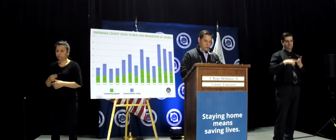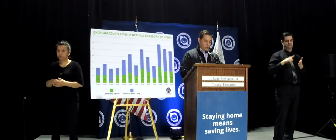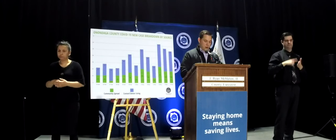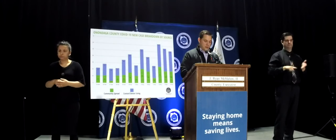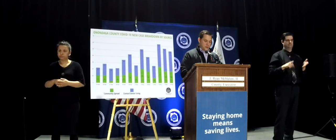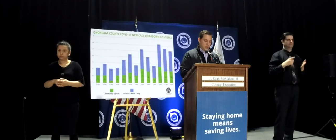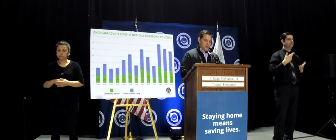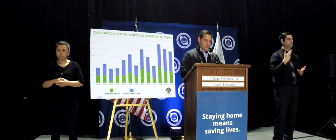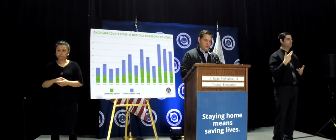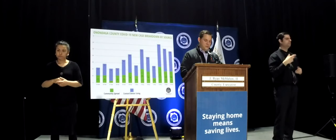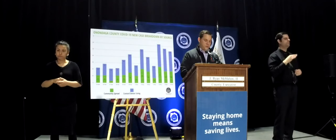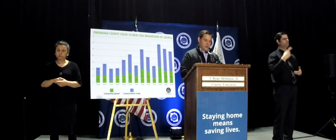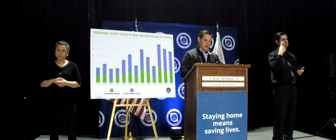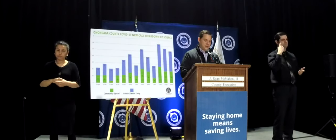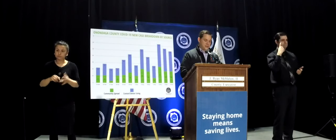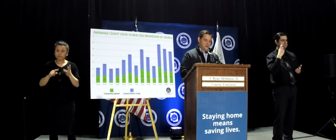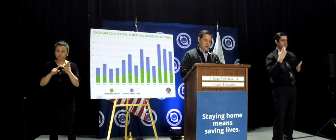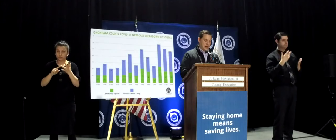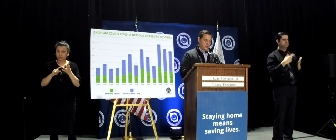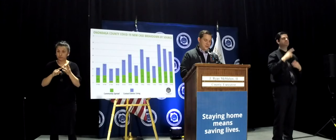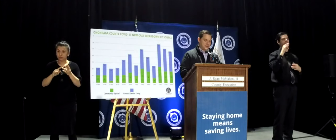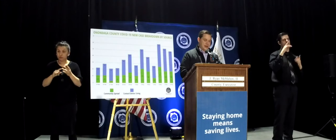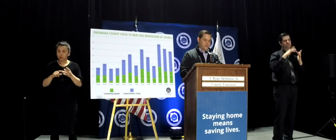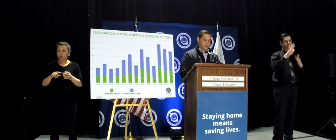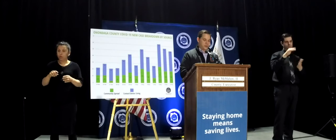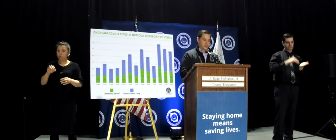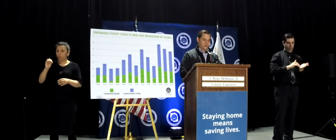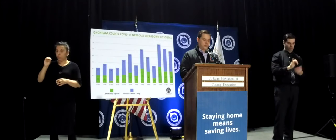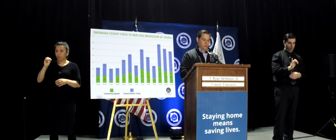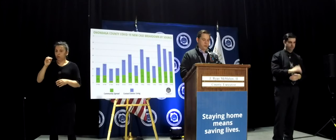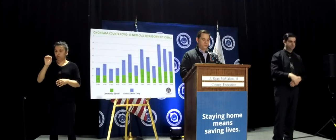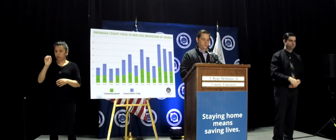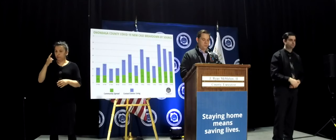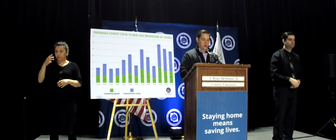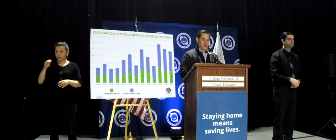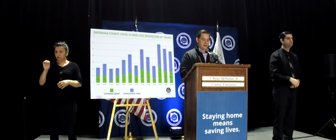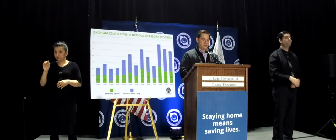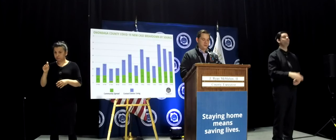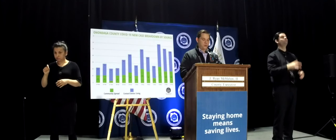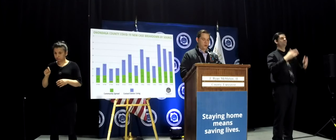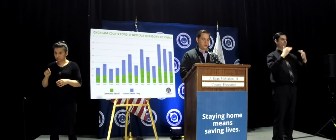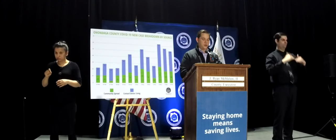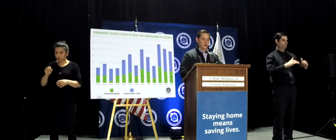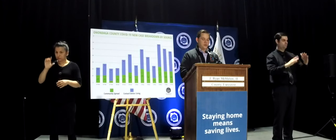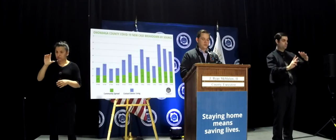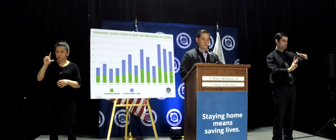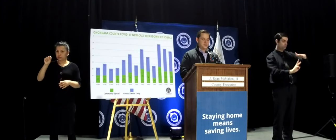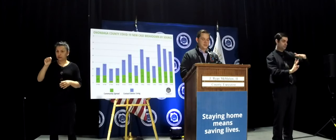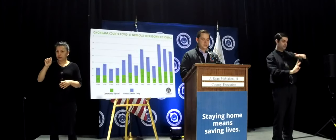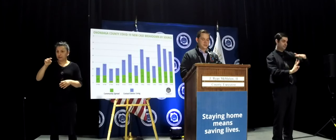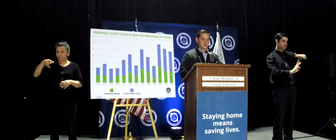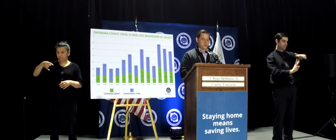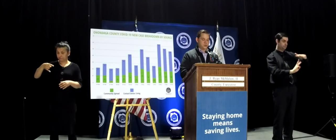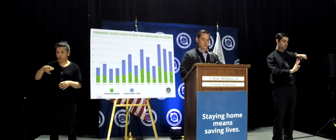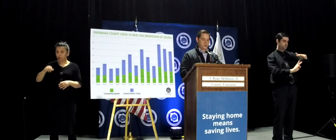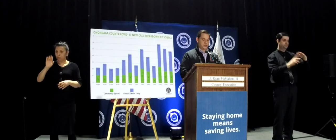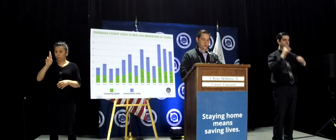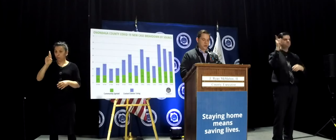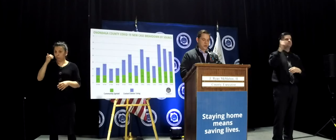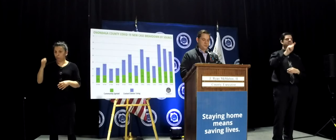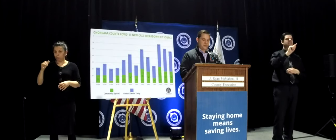you were at the Wegmans on 4979 West Taft Road in Liverpool, Monday, May 4th, from 6